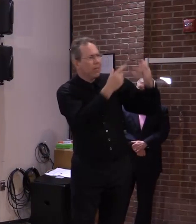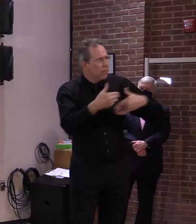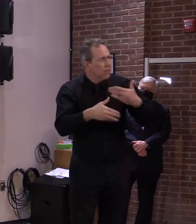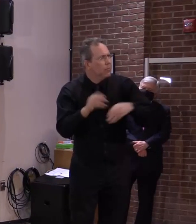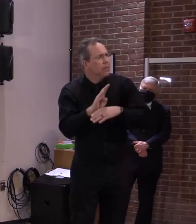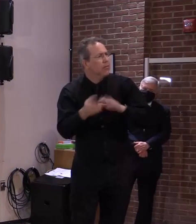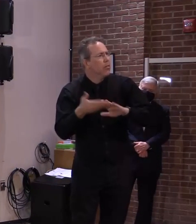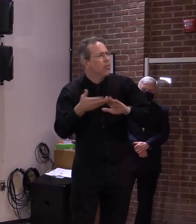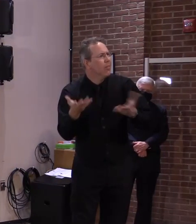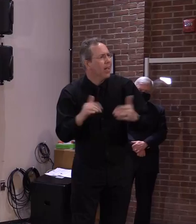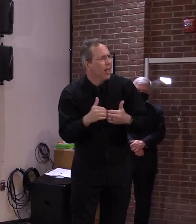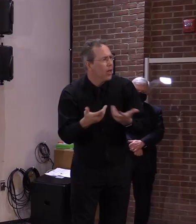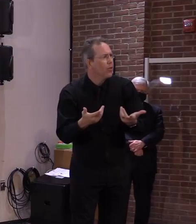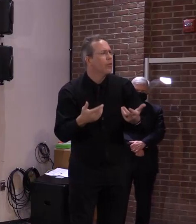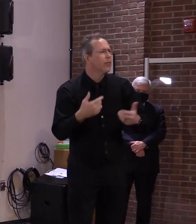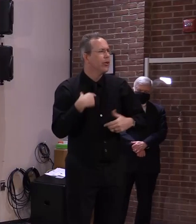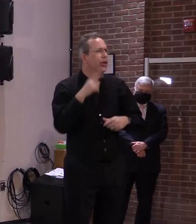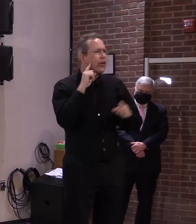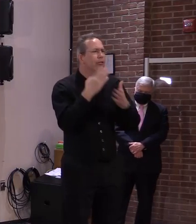as